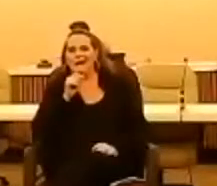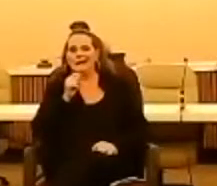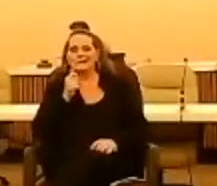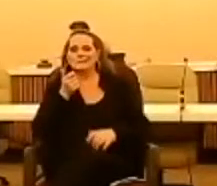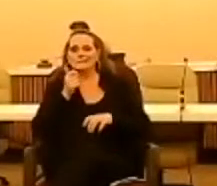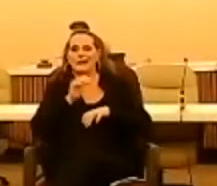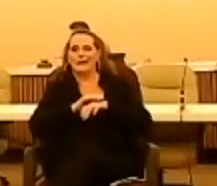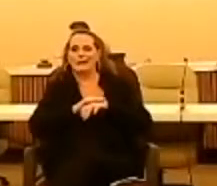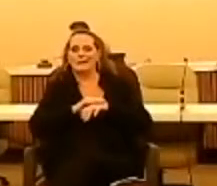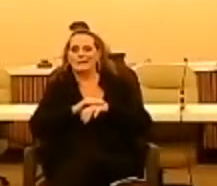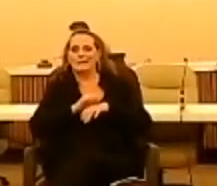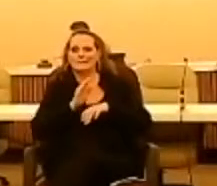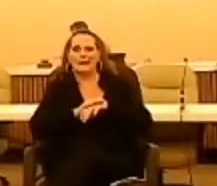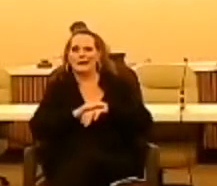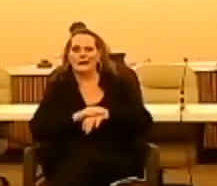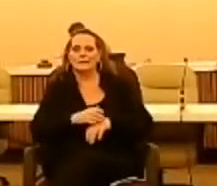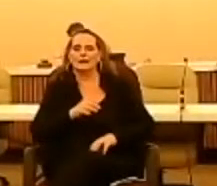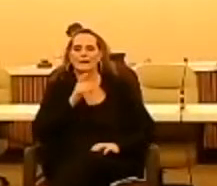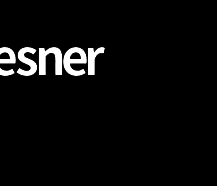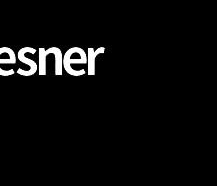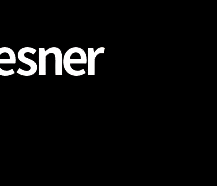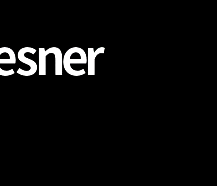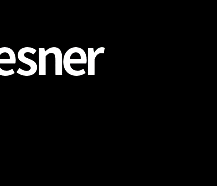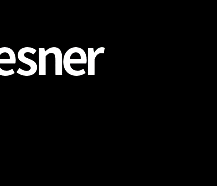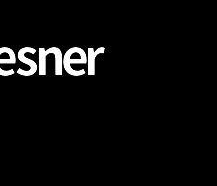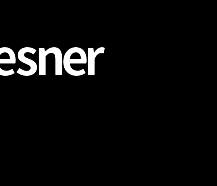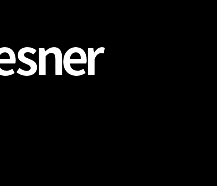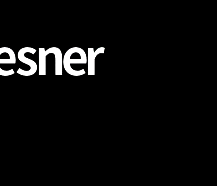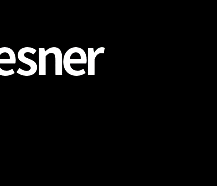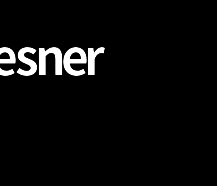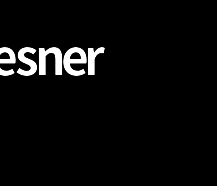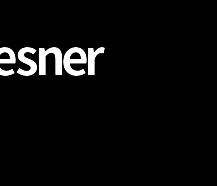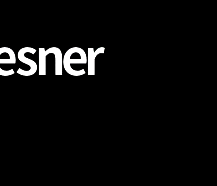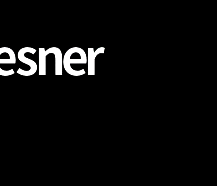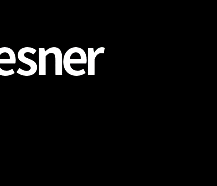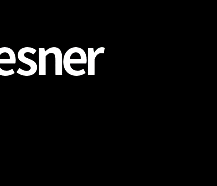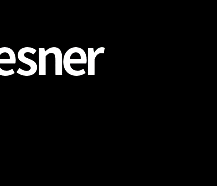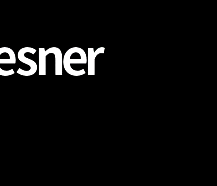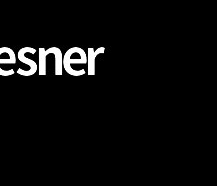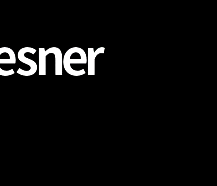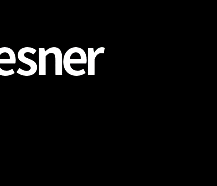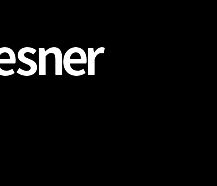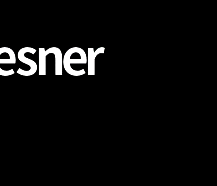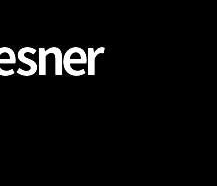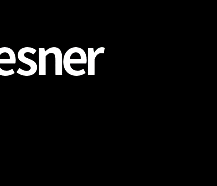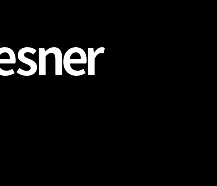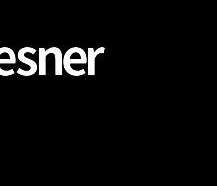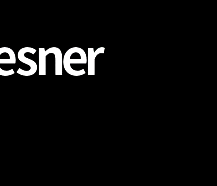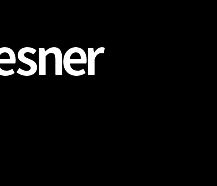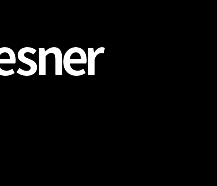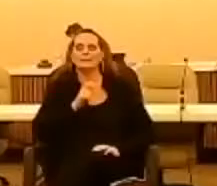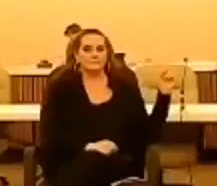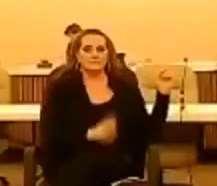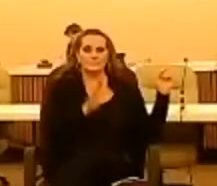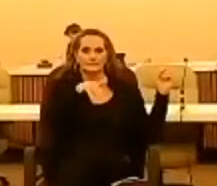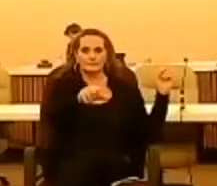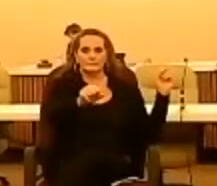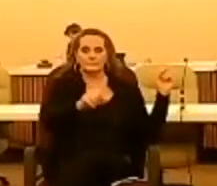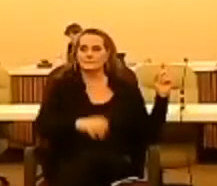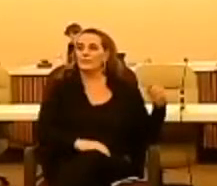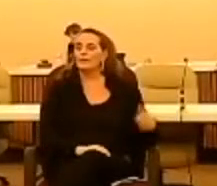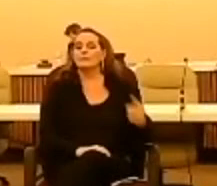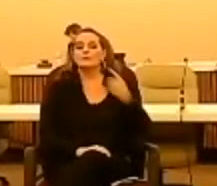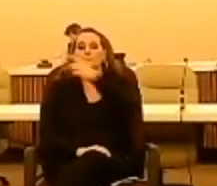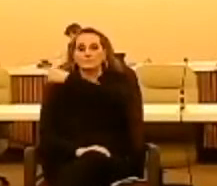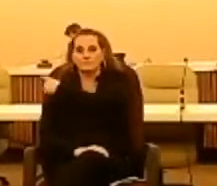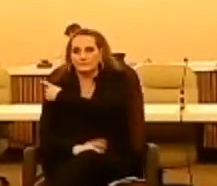about that. Thank you. Councilmember Barley. Aye. Councilmember Stafford. Aye.